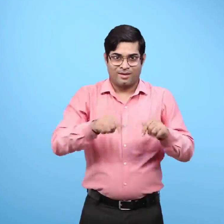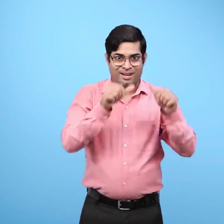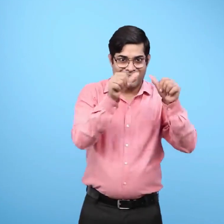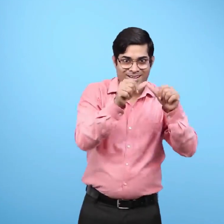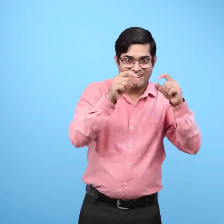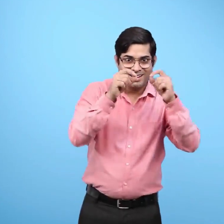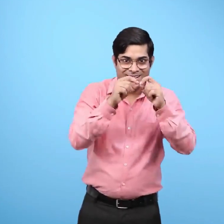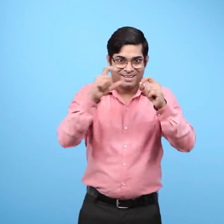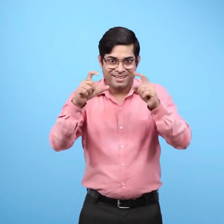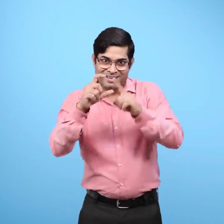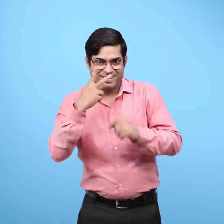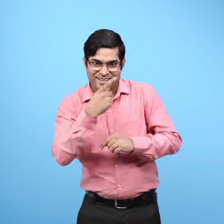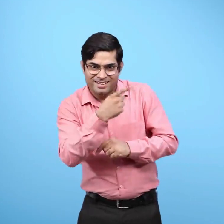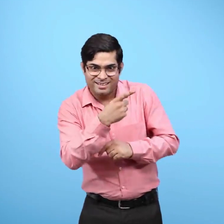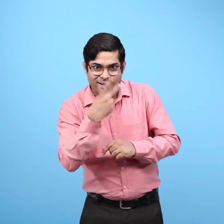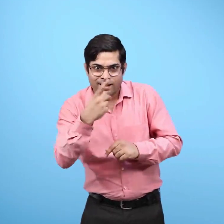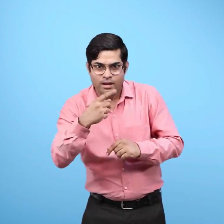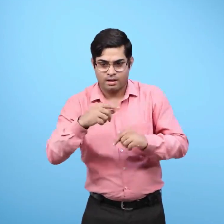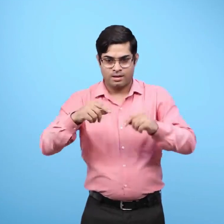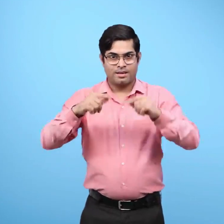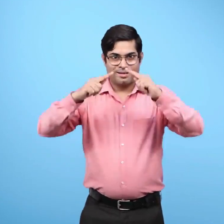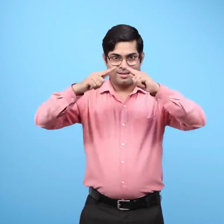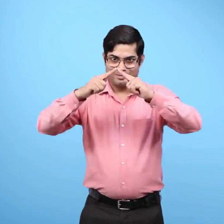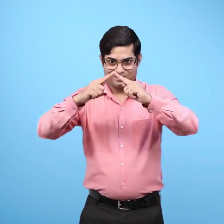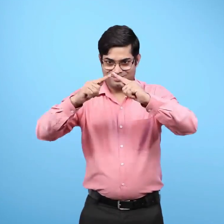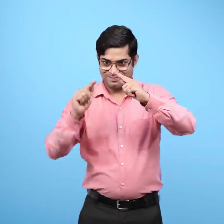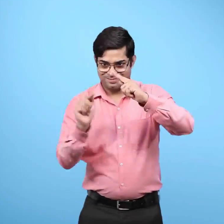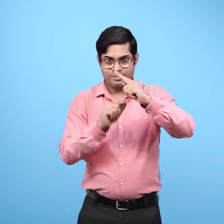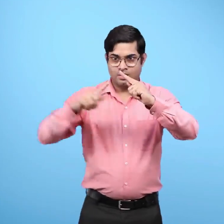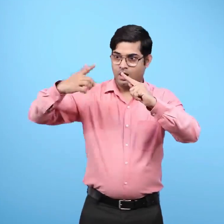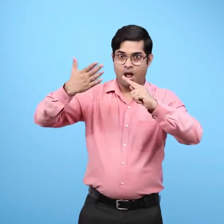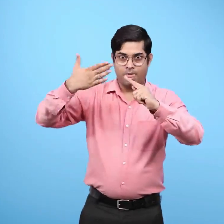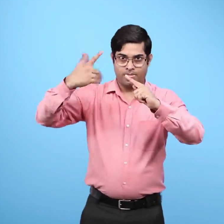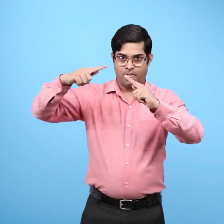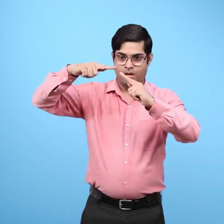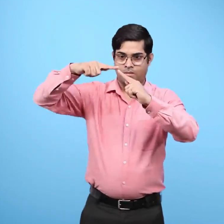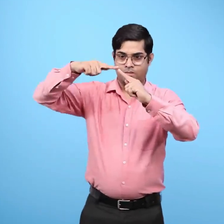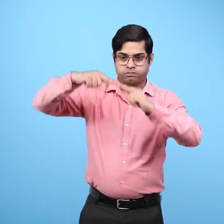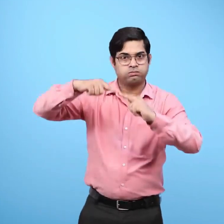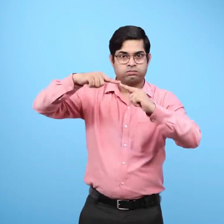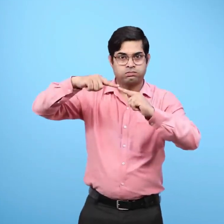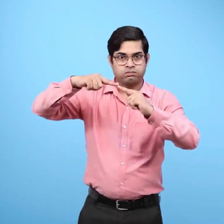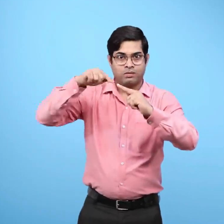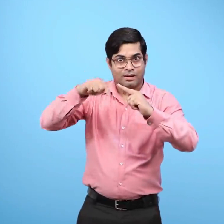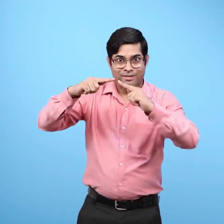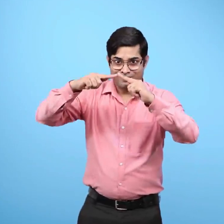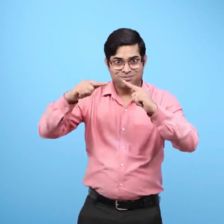Now push each shape downwards with the tip of your finger. Does the angle change